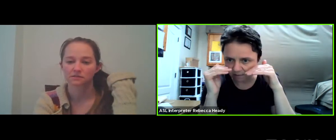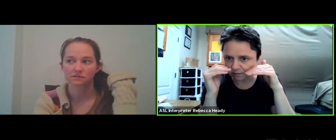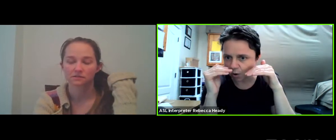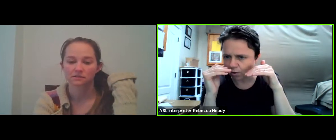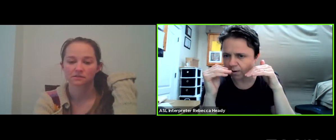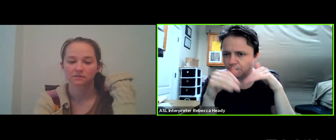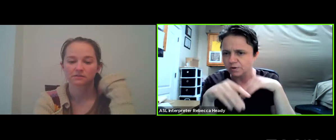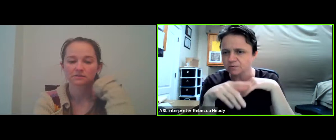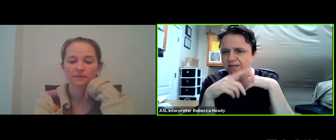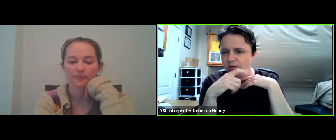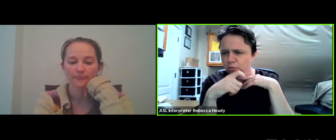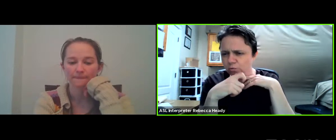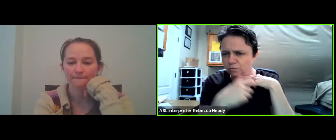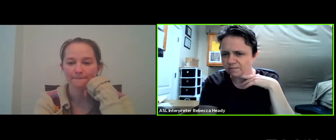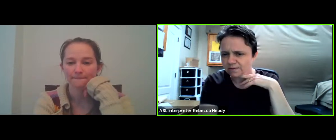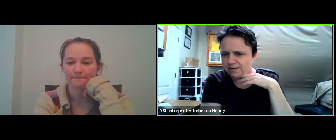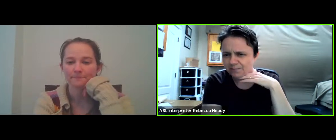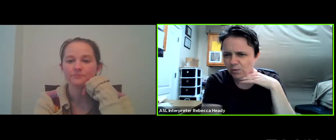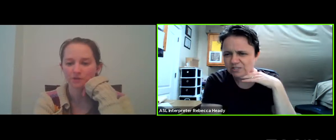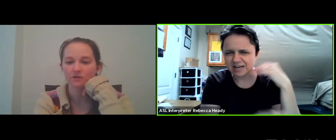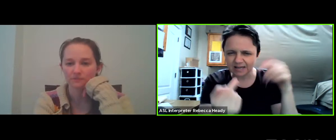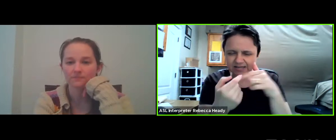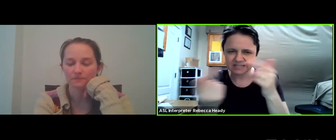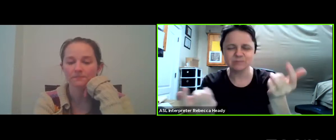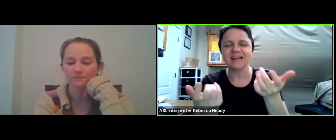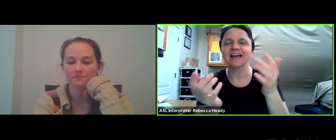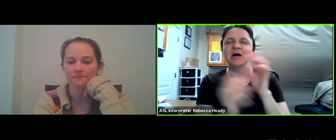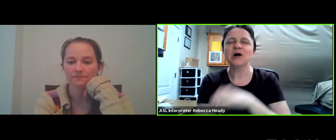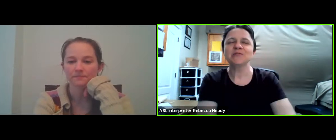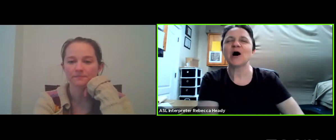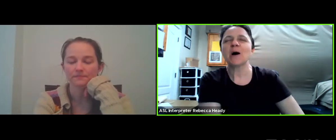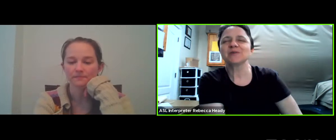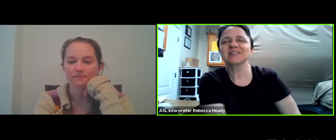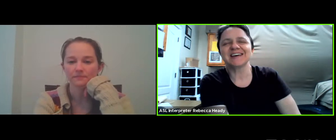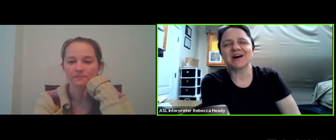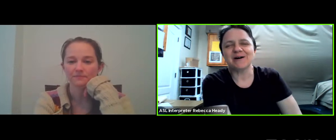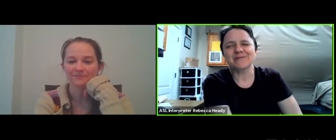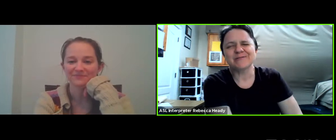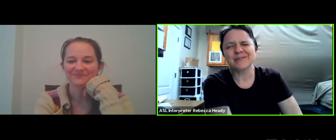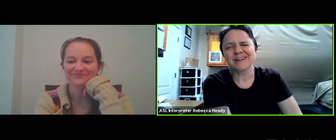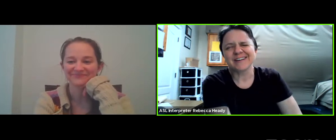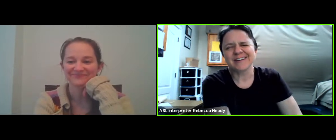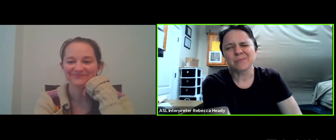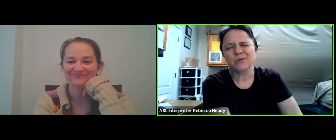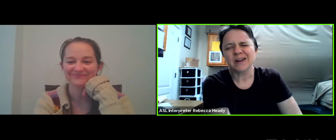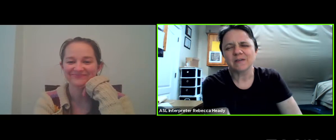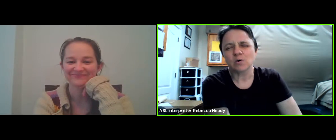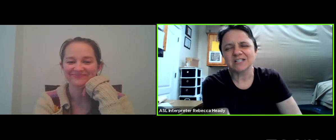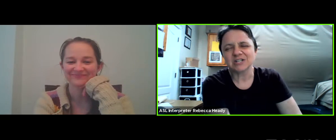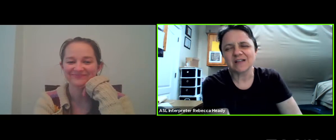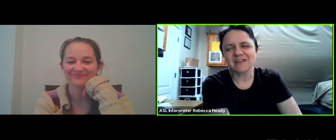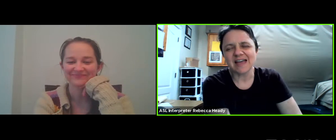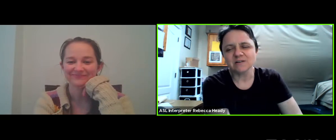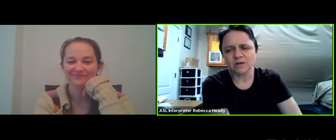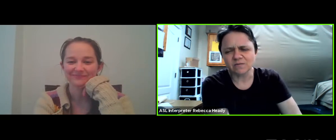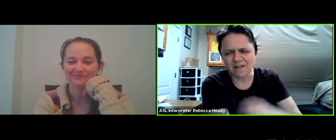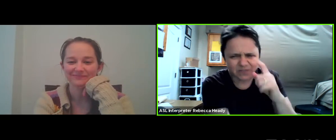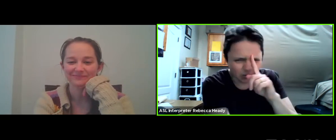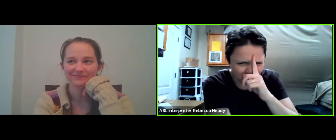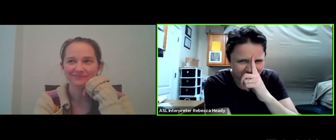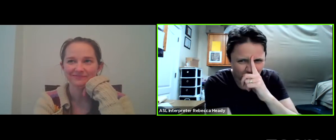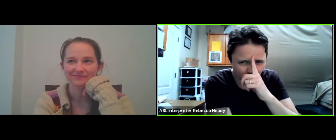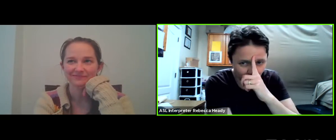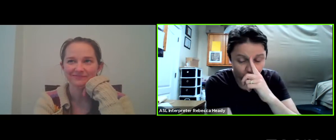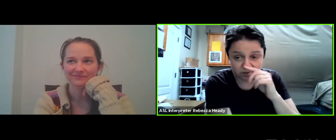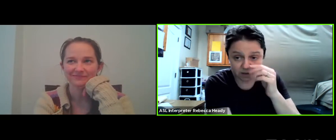and then you kind of lower them when you say who, which that kind of seems like the opposite of putting the question at the end when you've